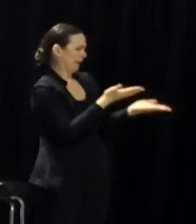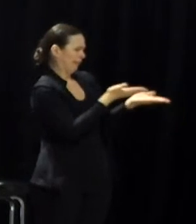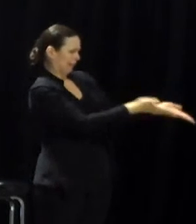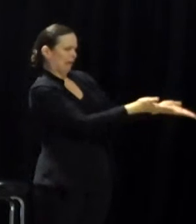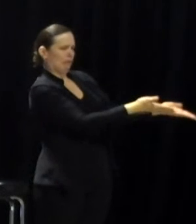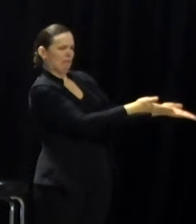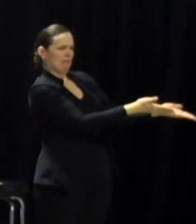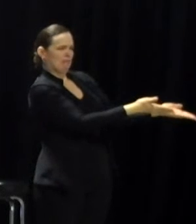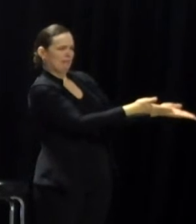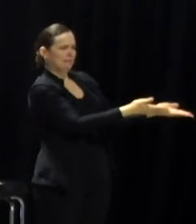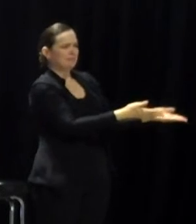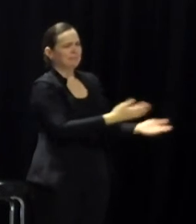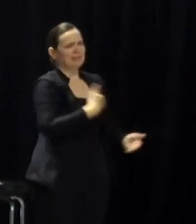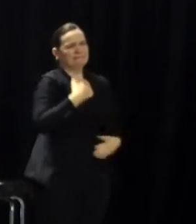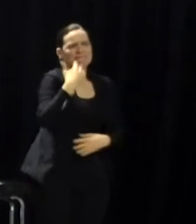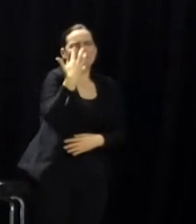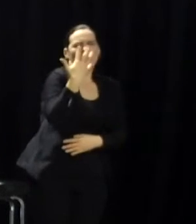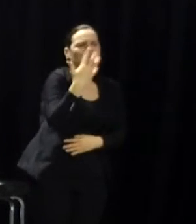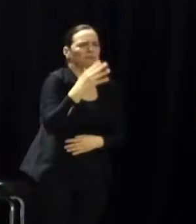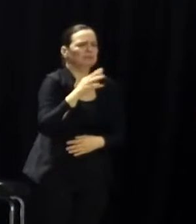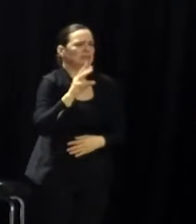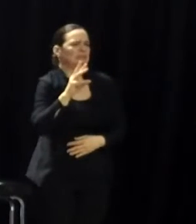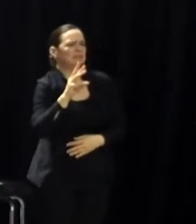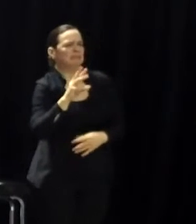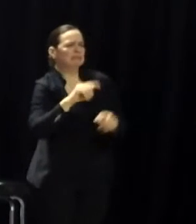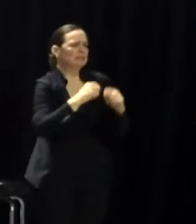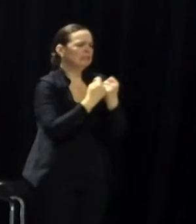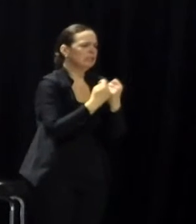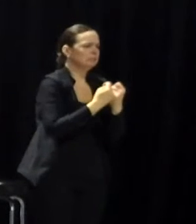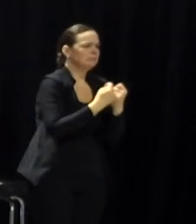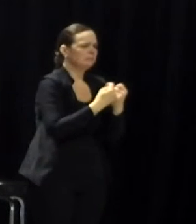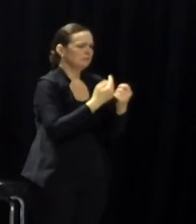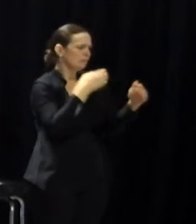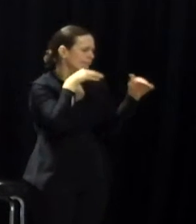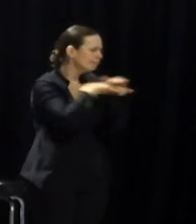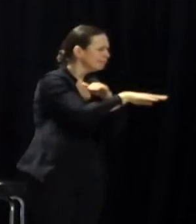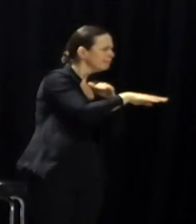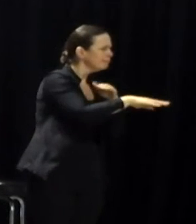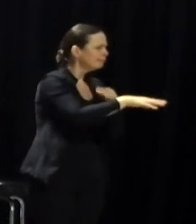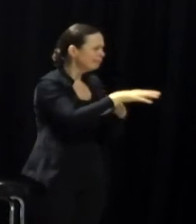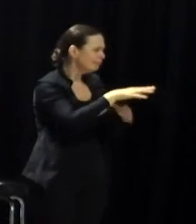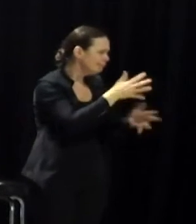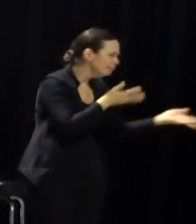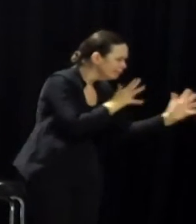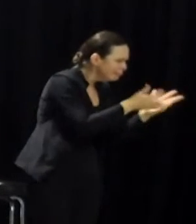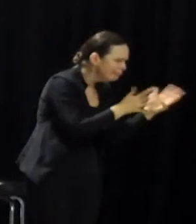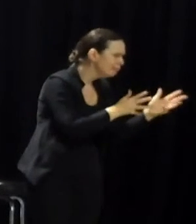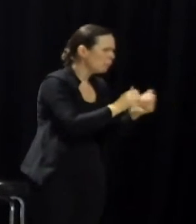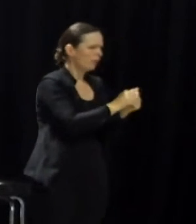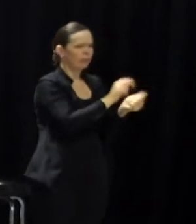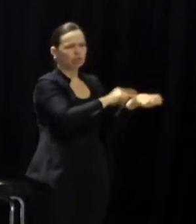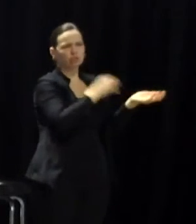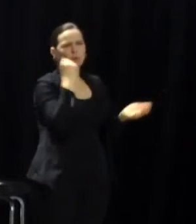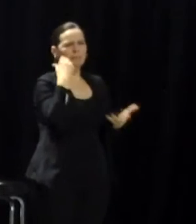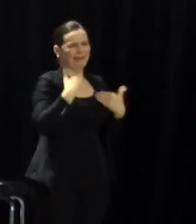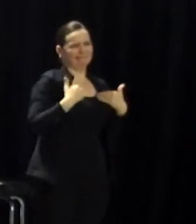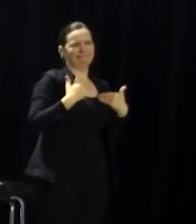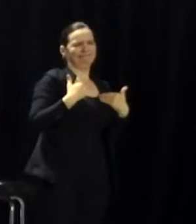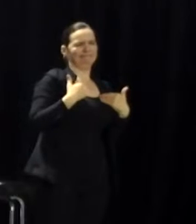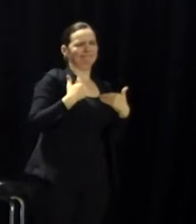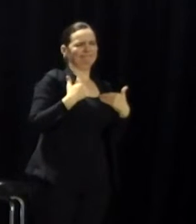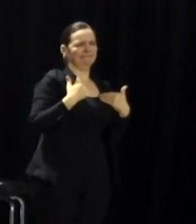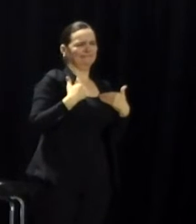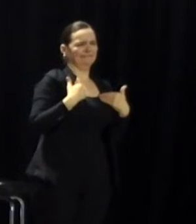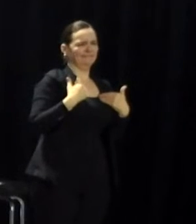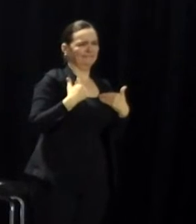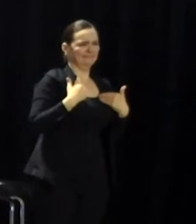medical directors in those buildings. Again, these are more our nursing homes, with the exception, I believe, of 2 of them or 3 have